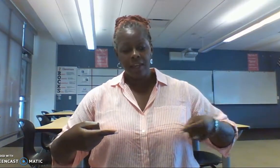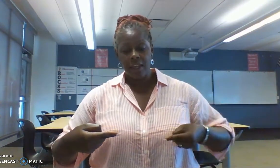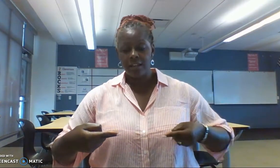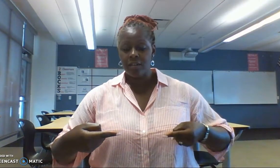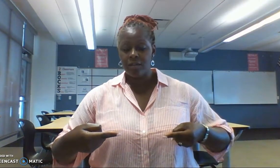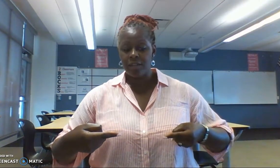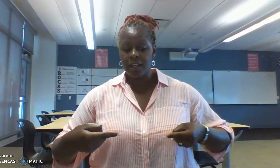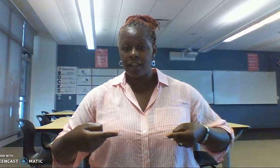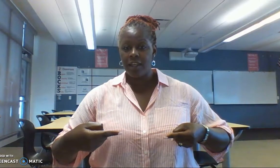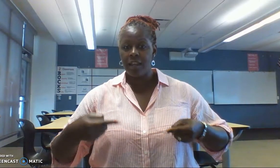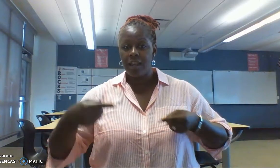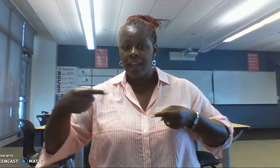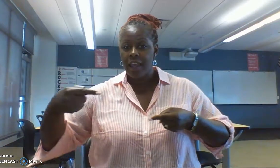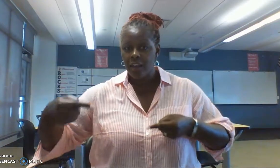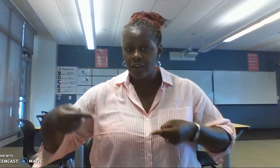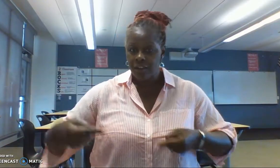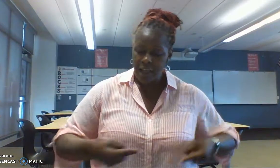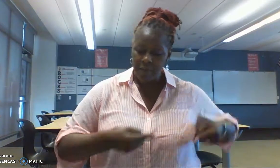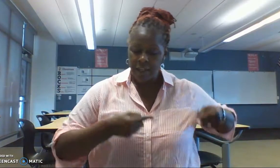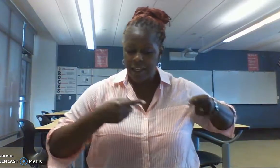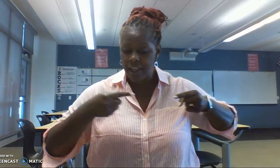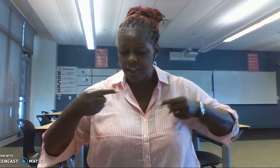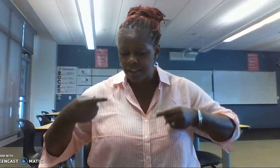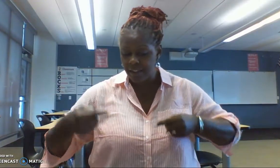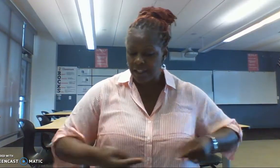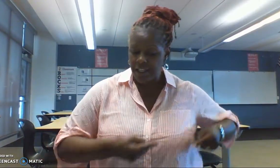hand turns in, and your dominant hand is leading.